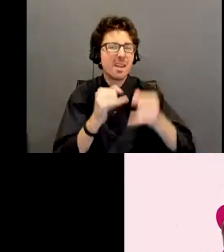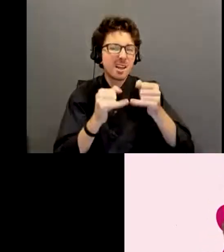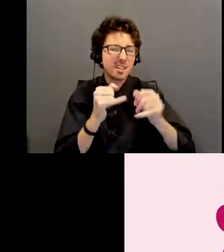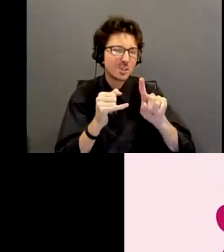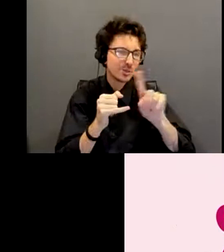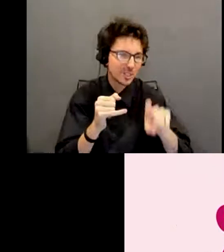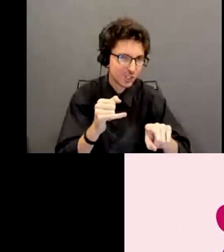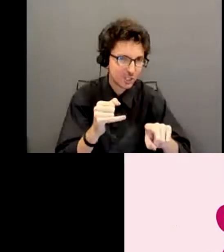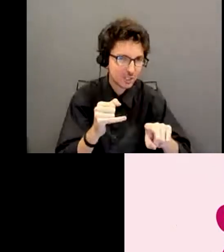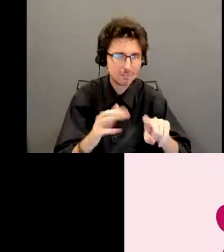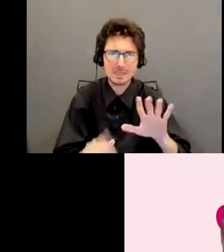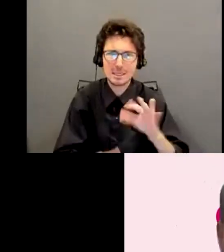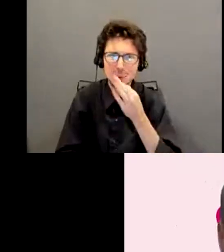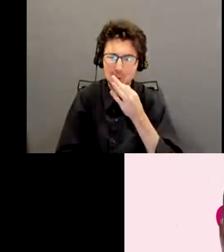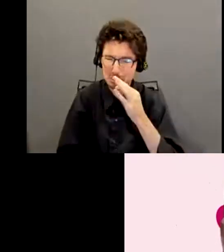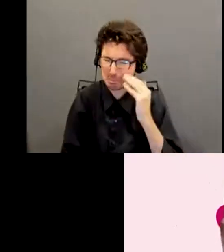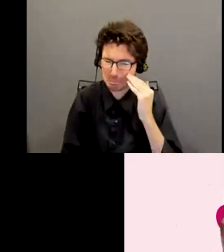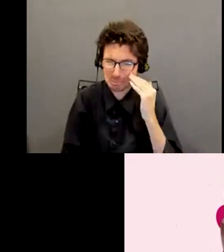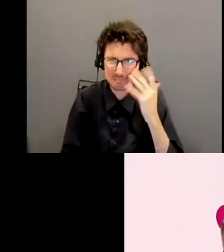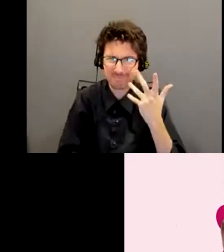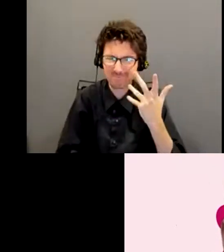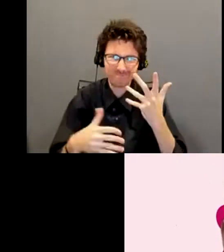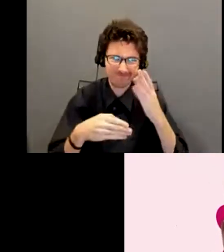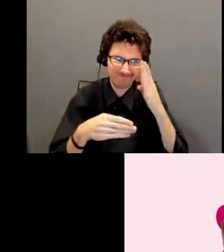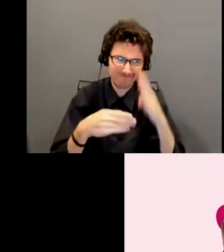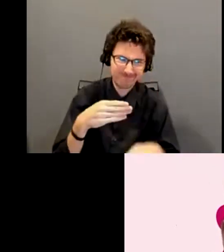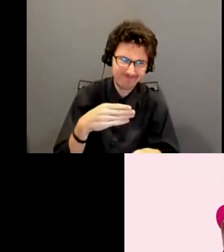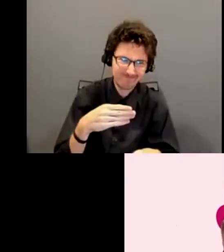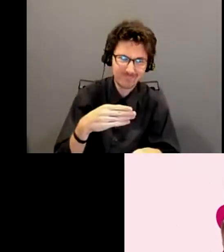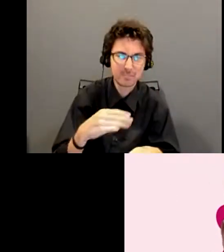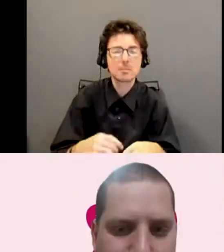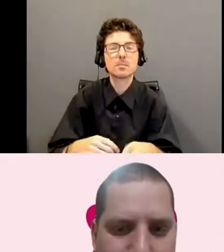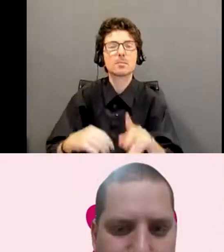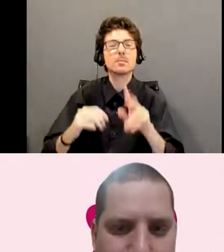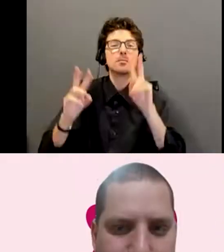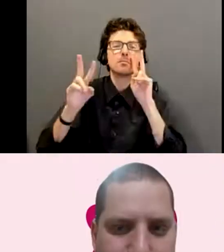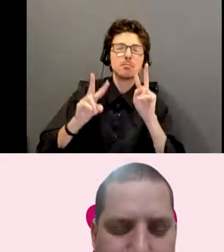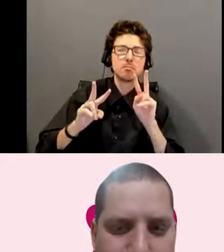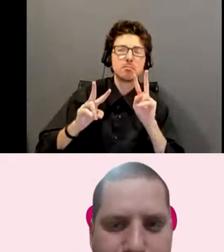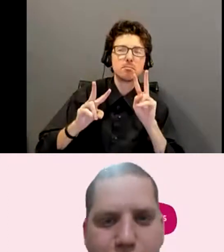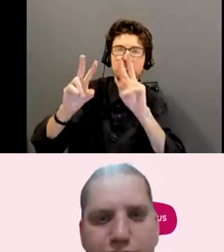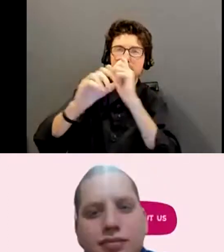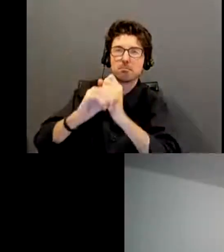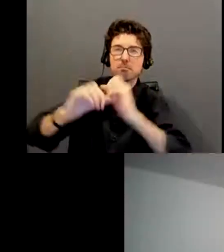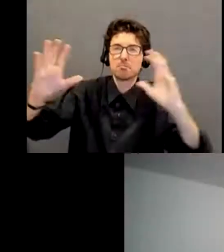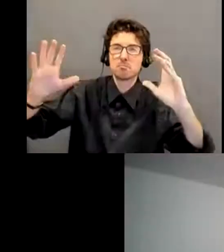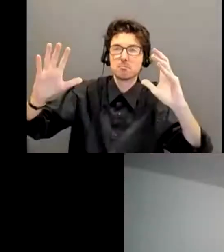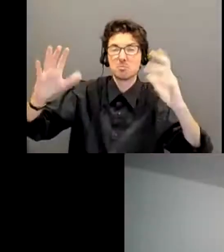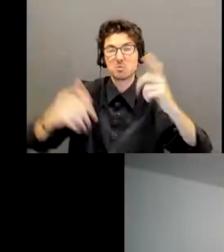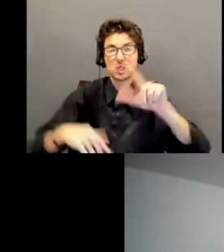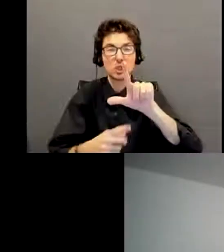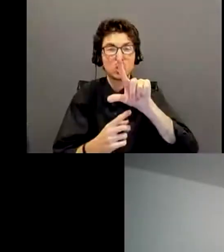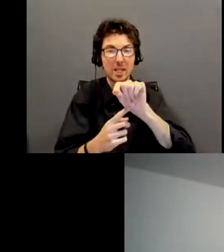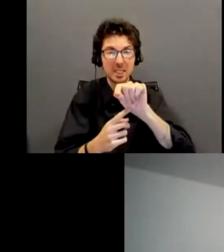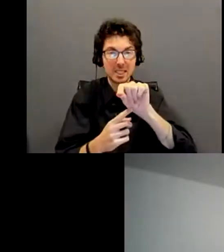so soon, but we arrived to the final question. Looking into the future life in 2040, what would you